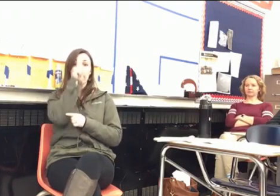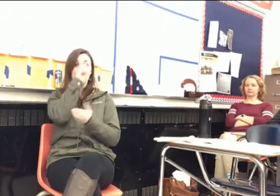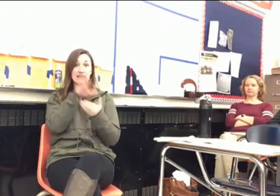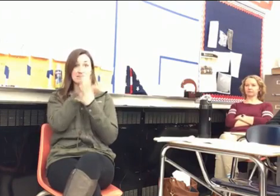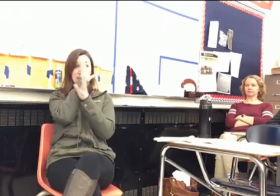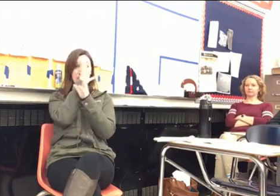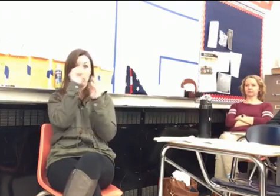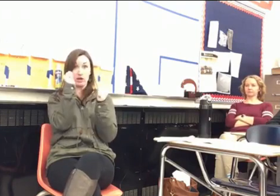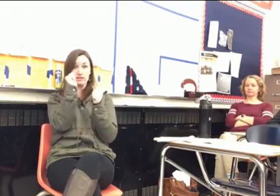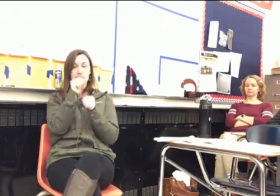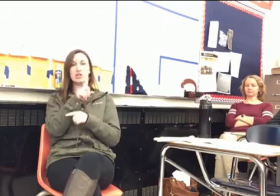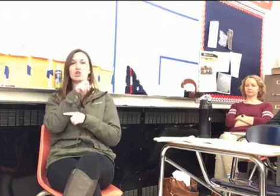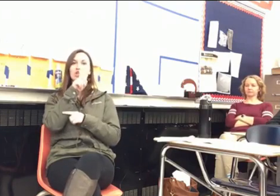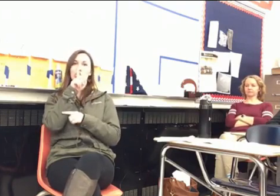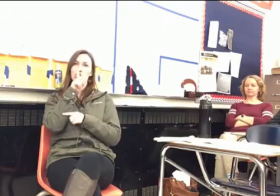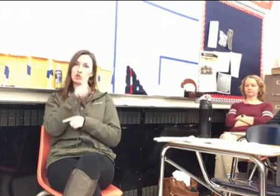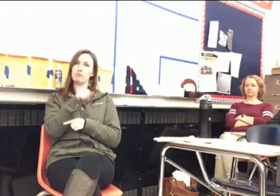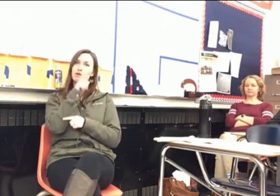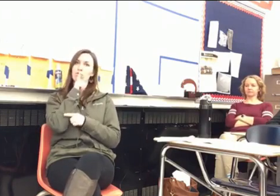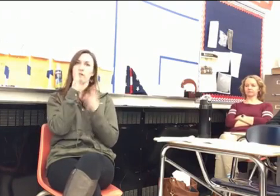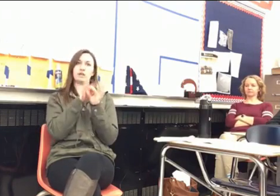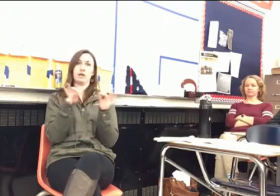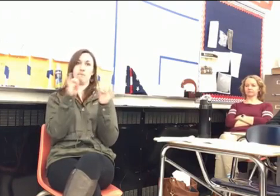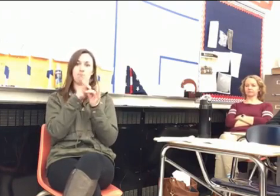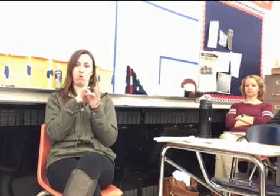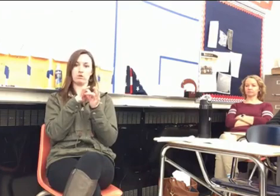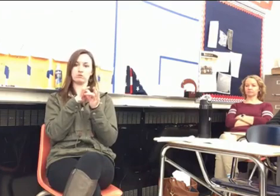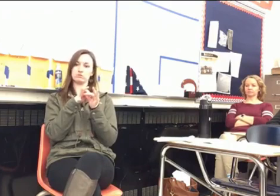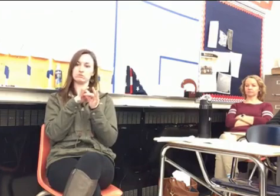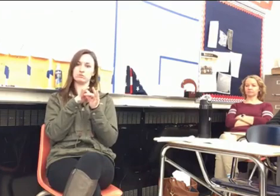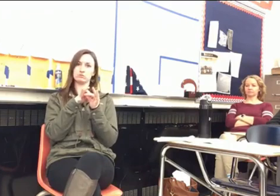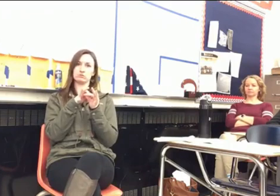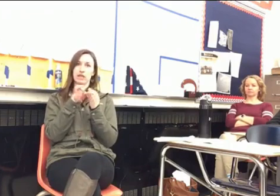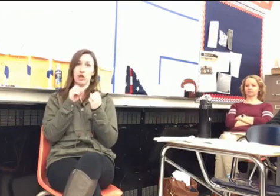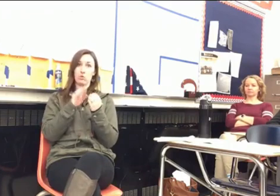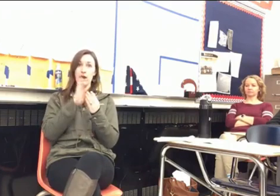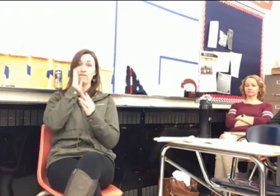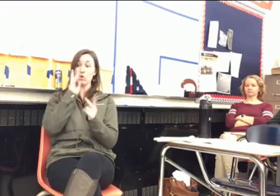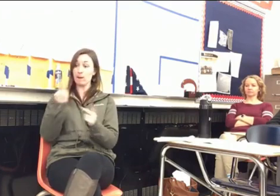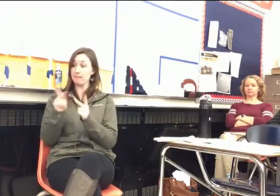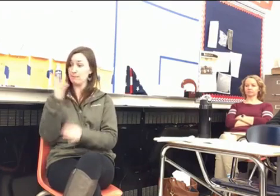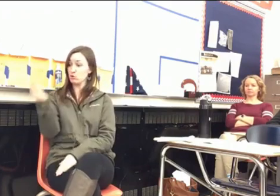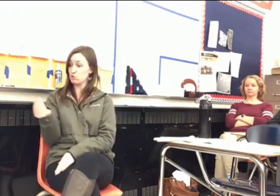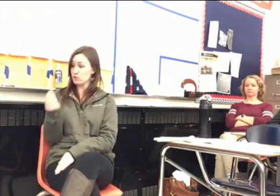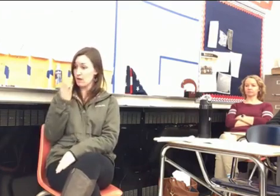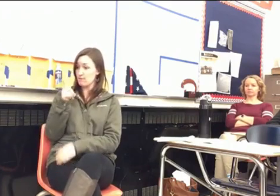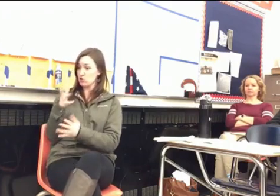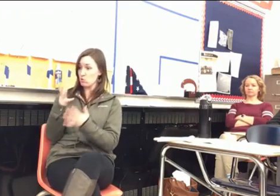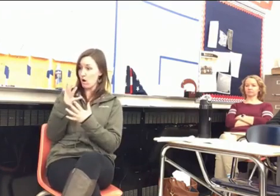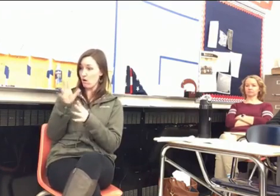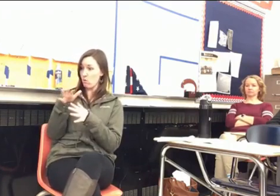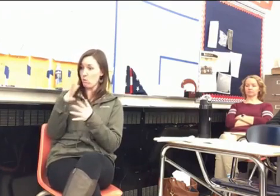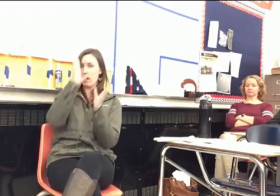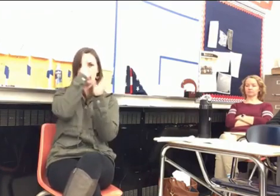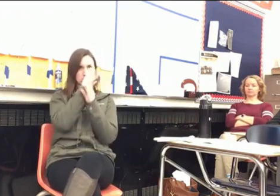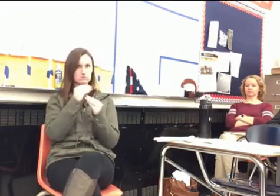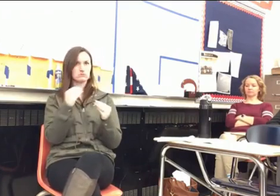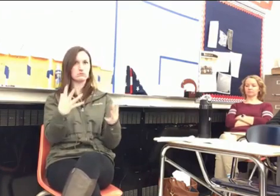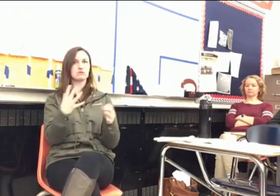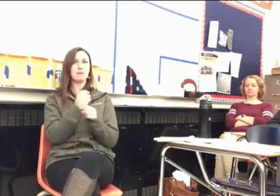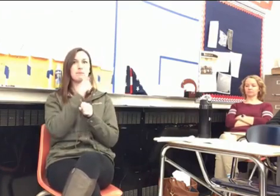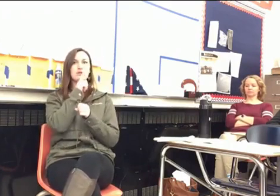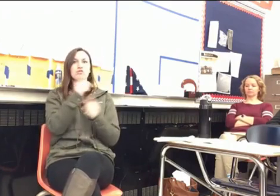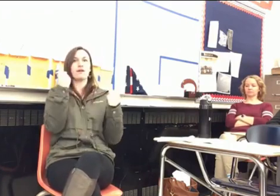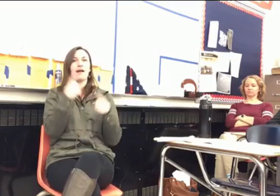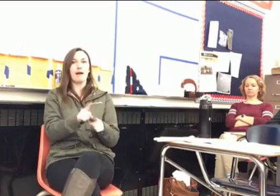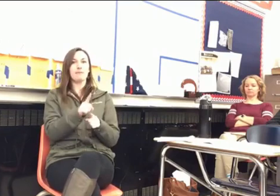should be a vocal point for what the people want. Basically, he's going to go in front of the media. He's going to do speeches. He's going to do everything that he